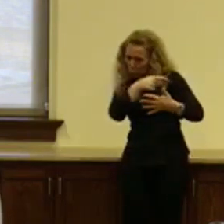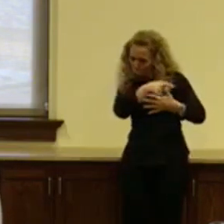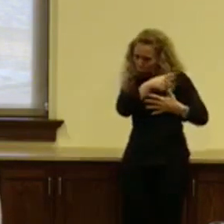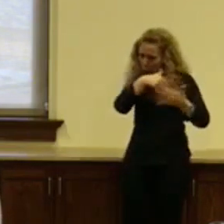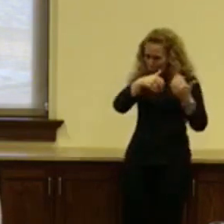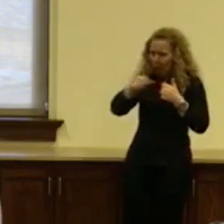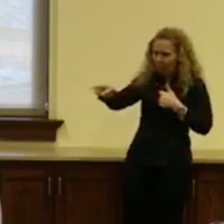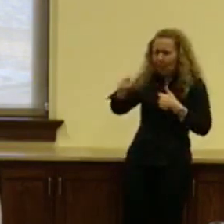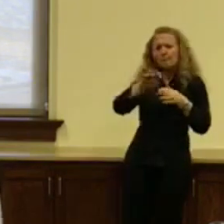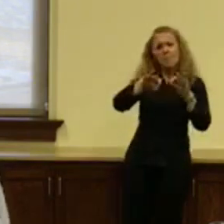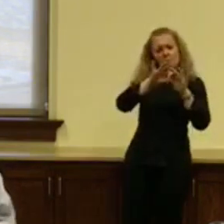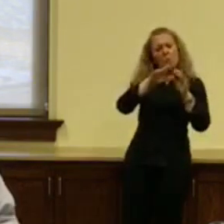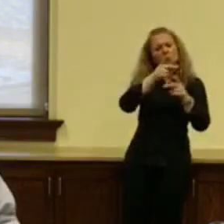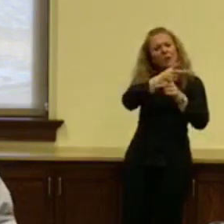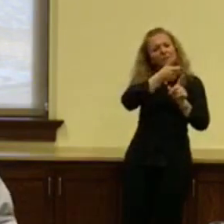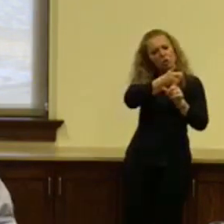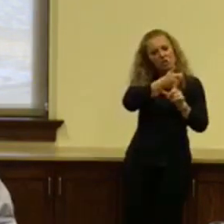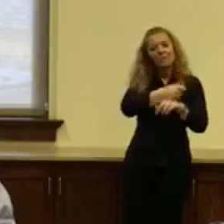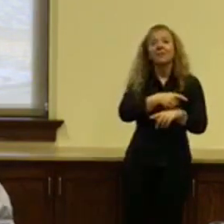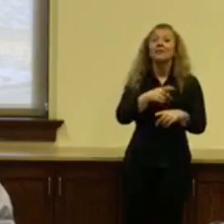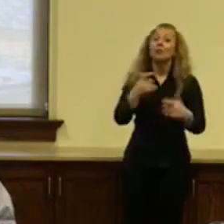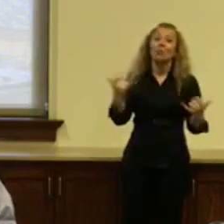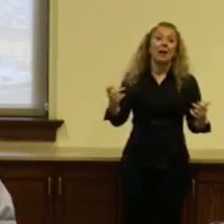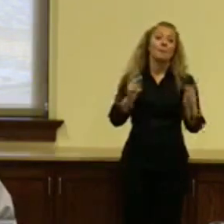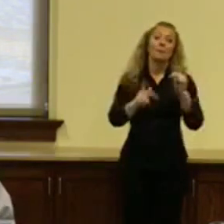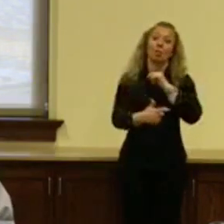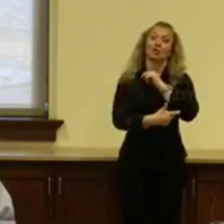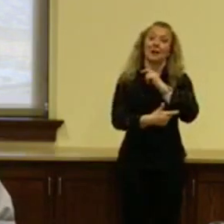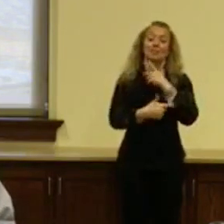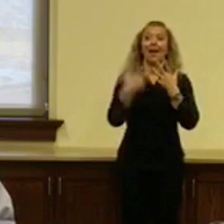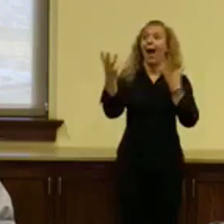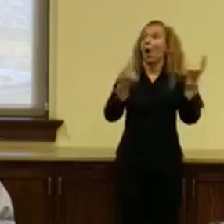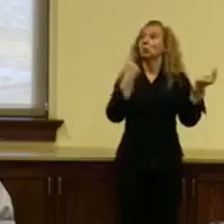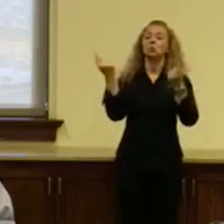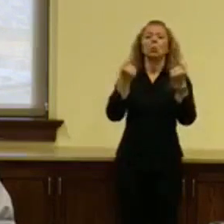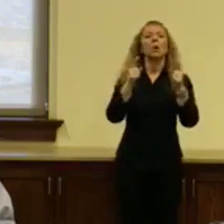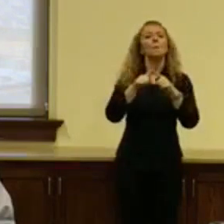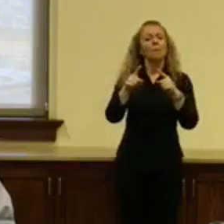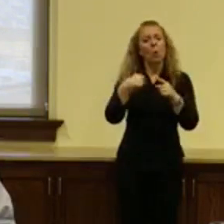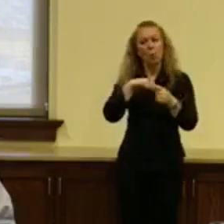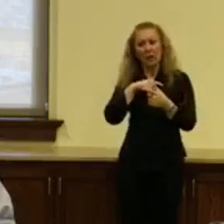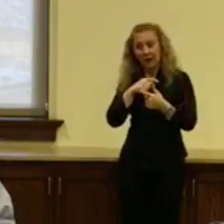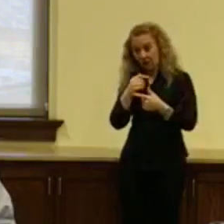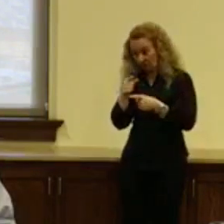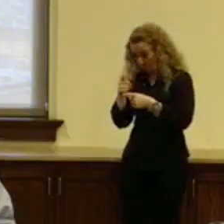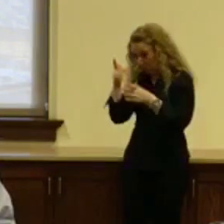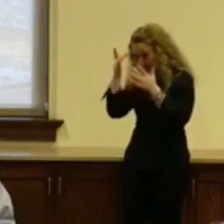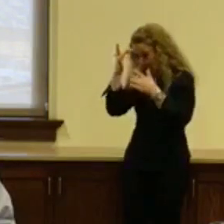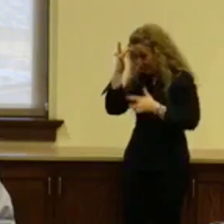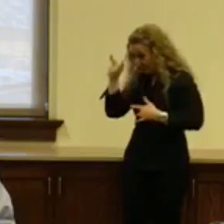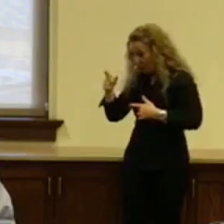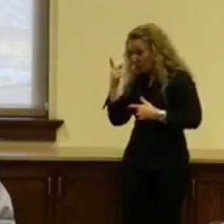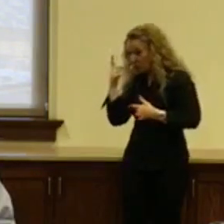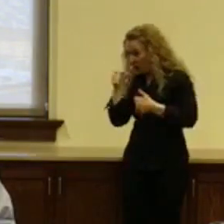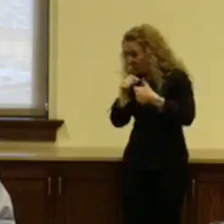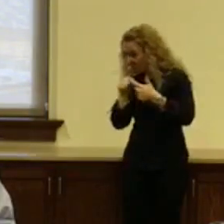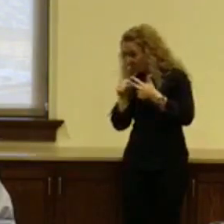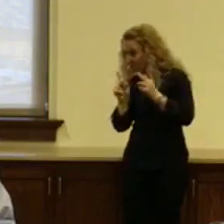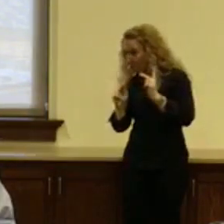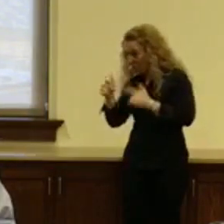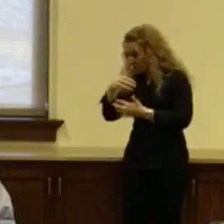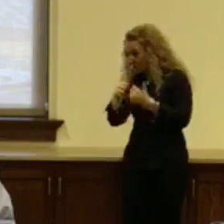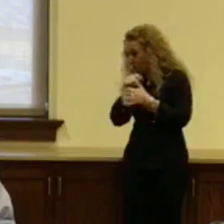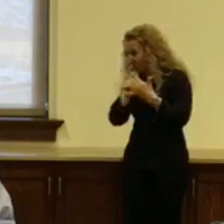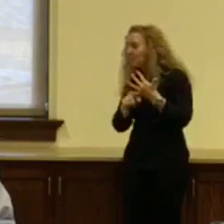tempted, it's nice outside, they want to go outside. But contact tracing allows us to say, here's what we know, here's the information that you